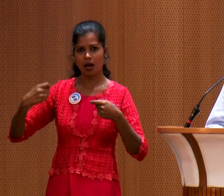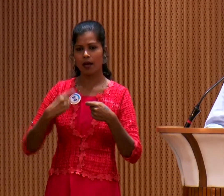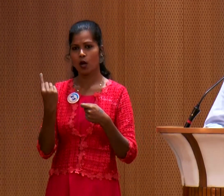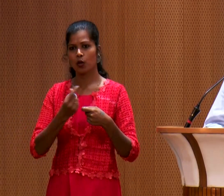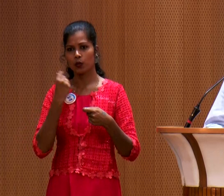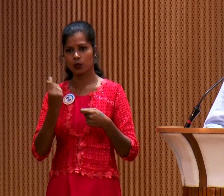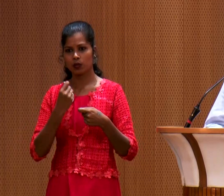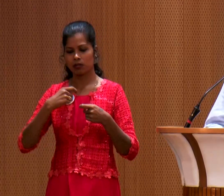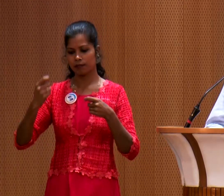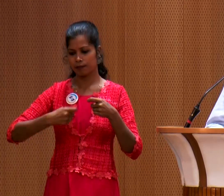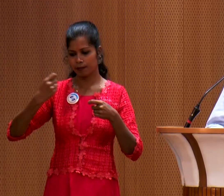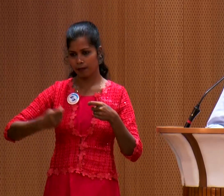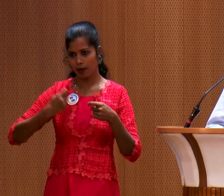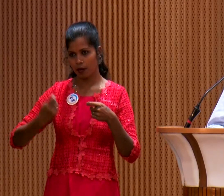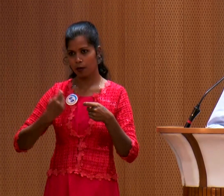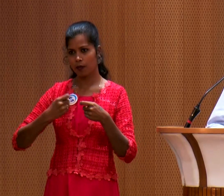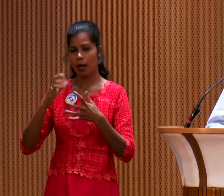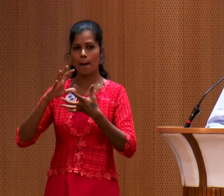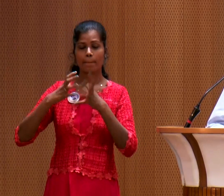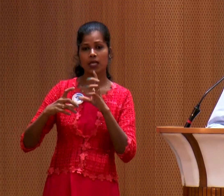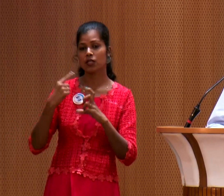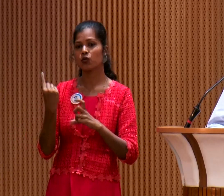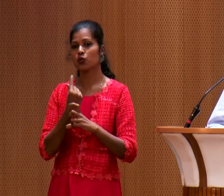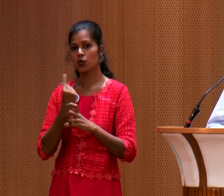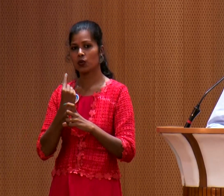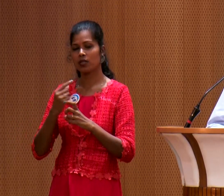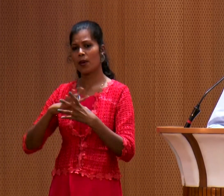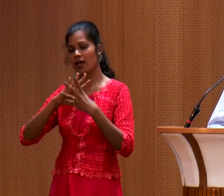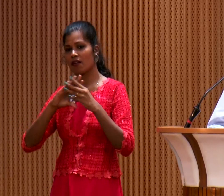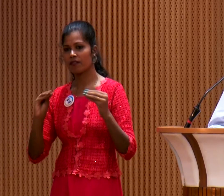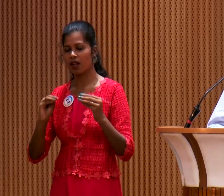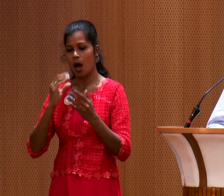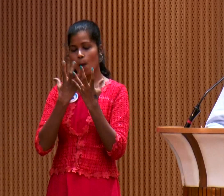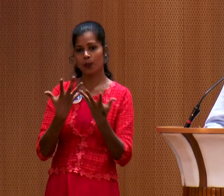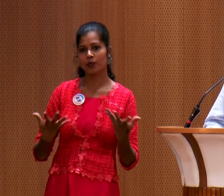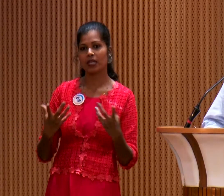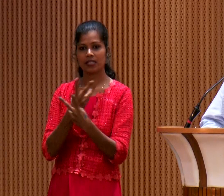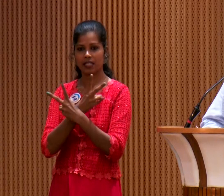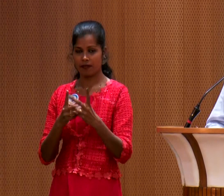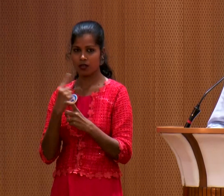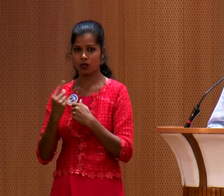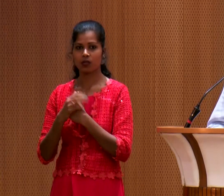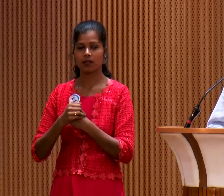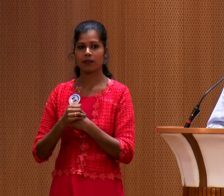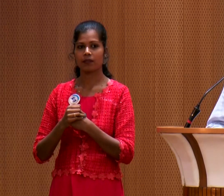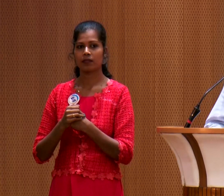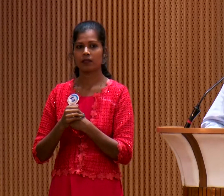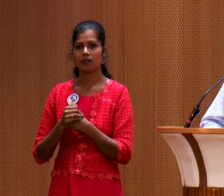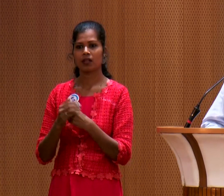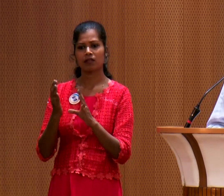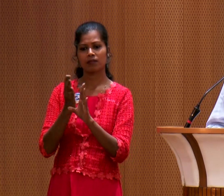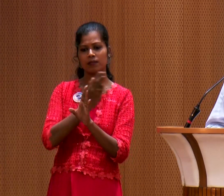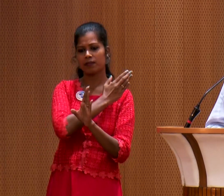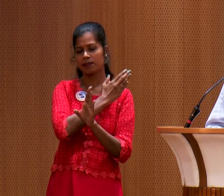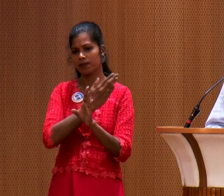weaving on machines in Europe and also finished products for end use. Over the